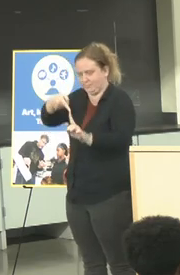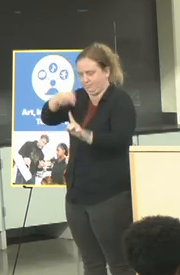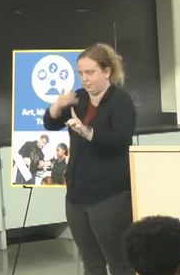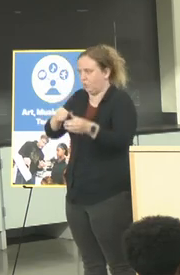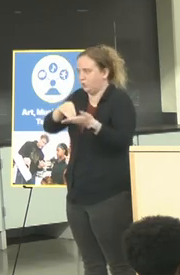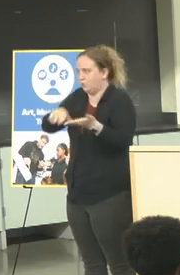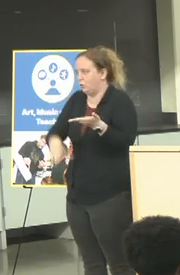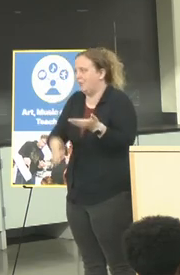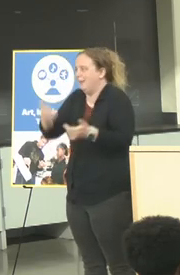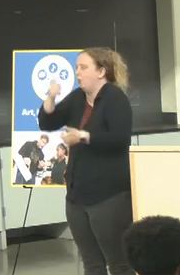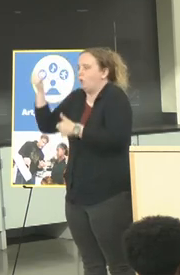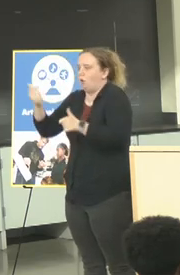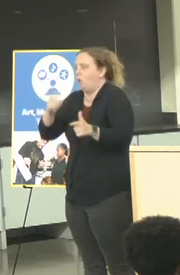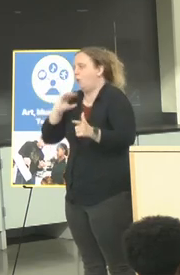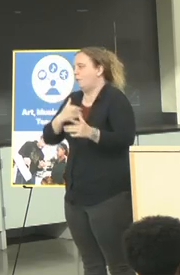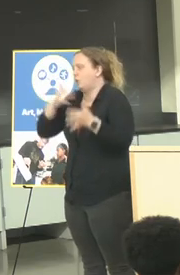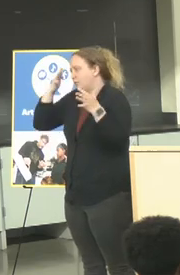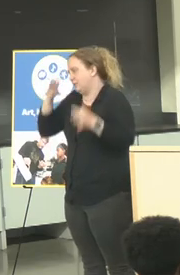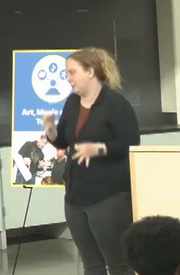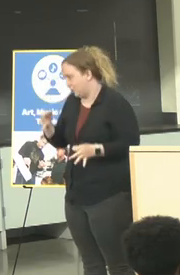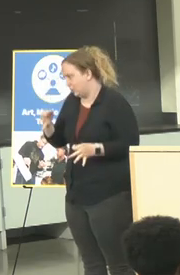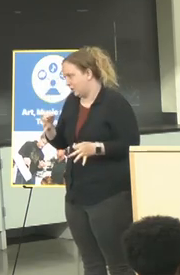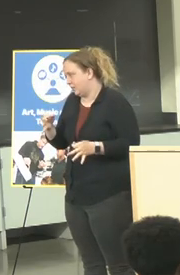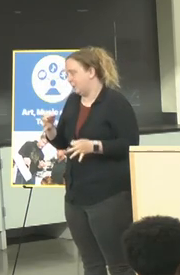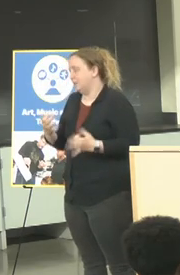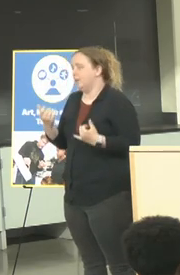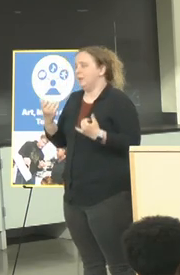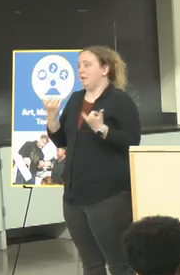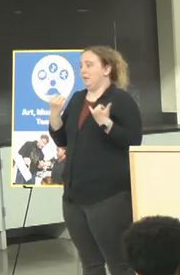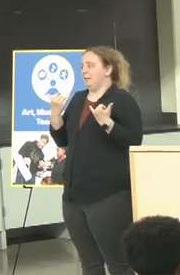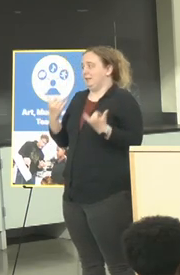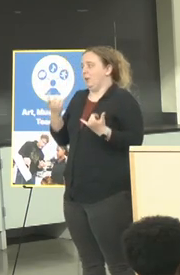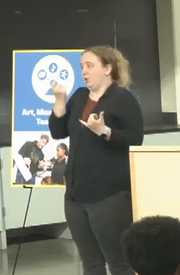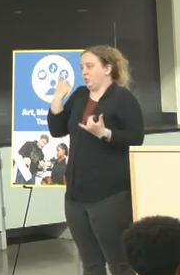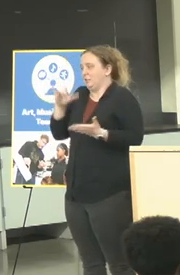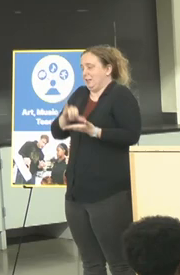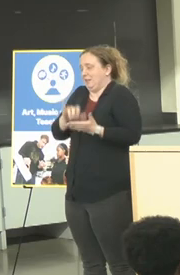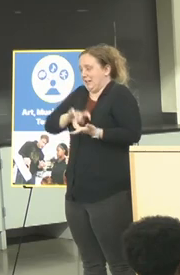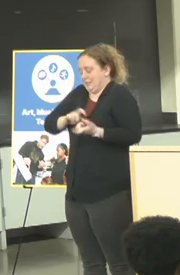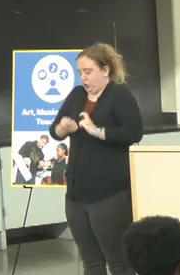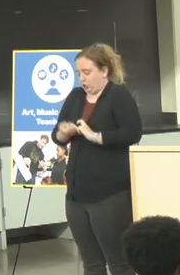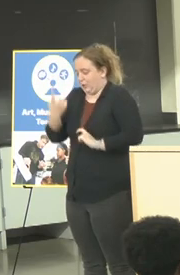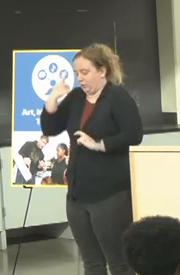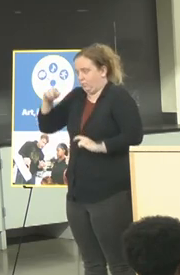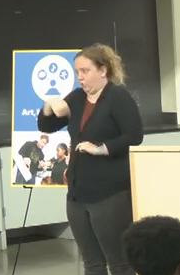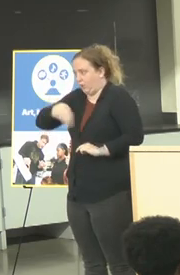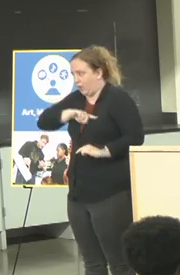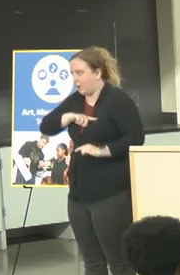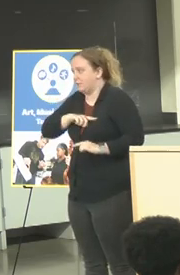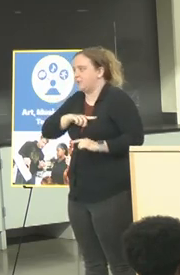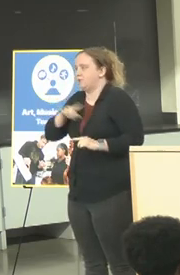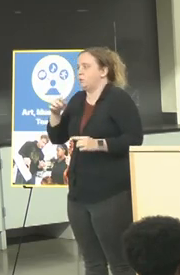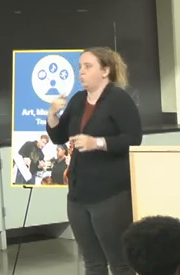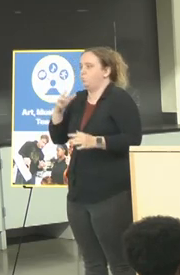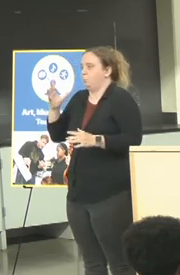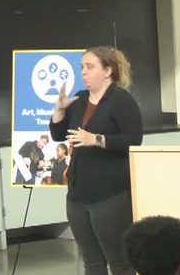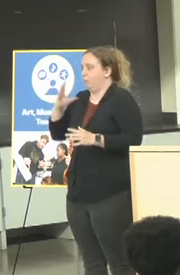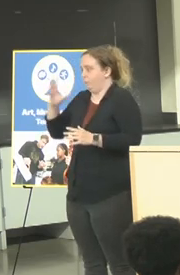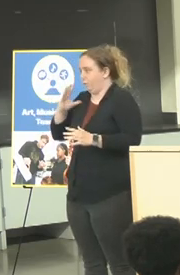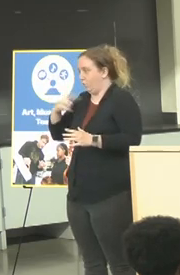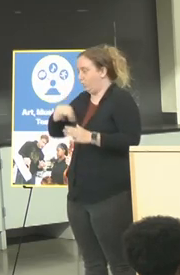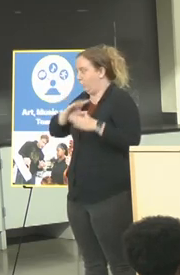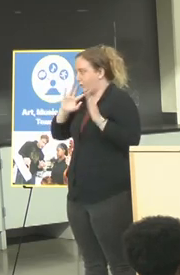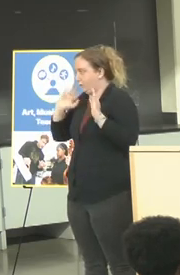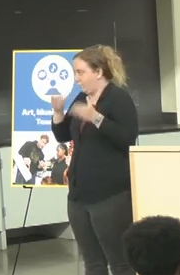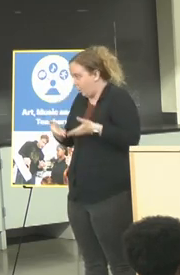that's a change for us. Our new governance model has our board focused on student outcomes. Before, we were focused